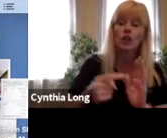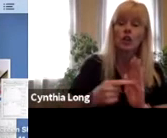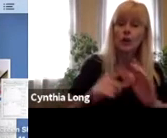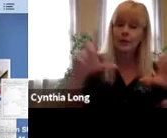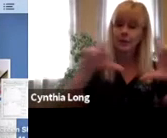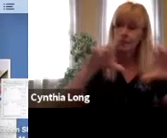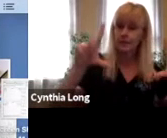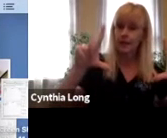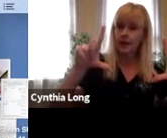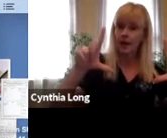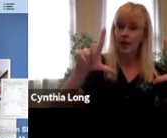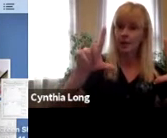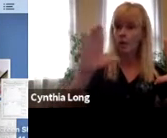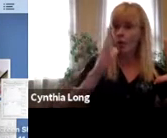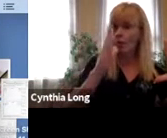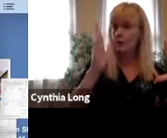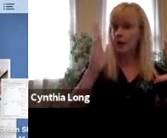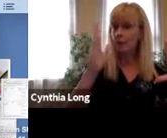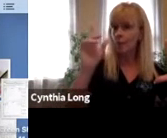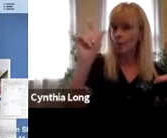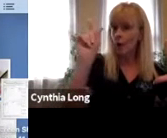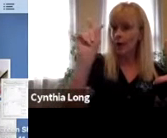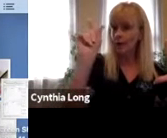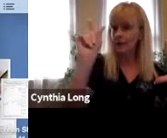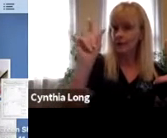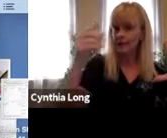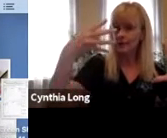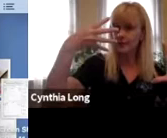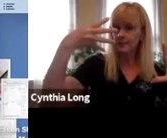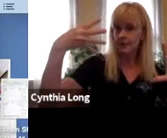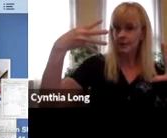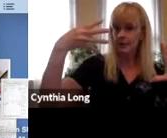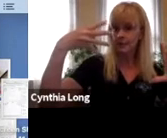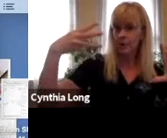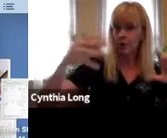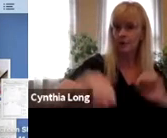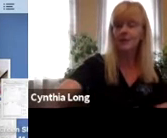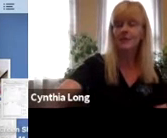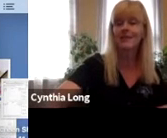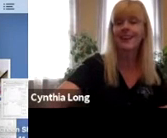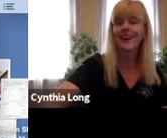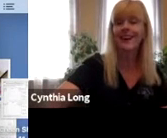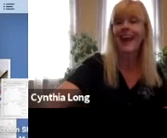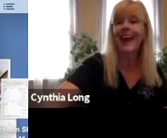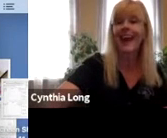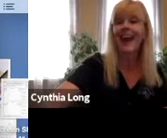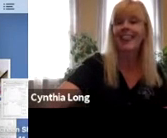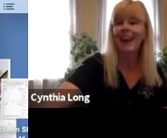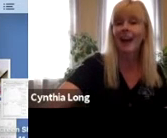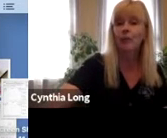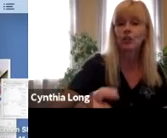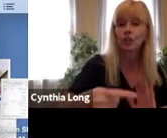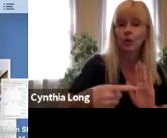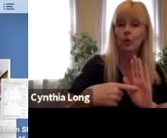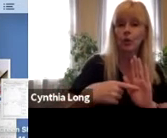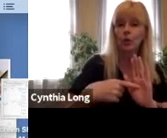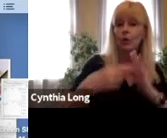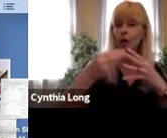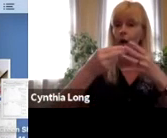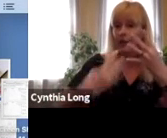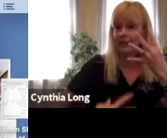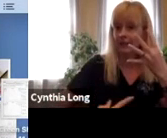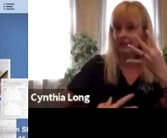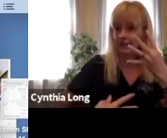here, notice on the top right is some bars, and that will